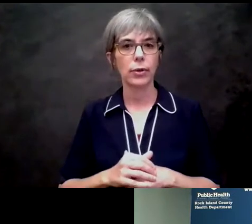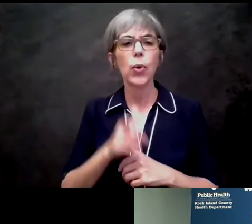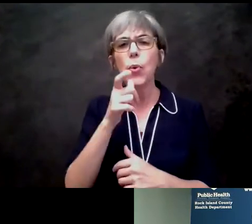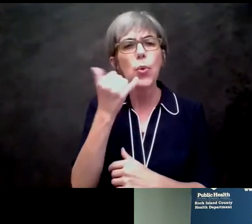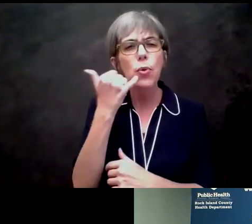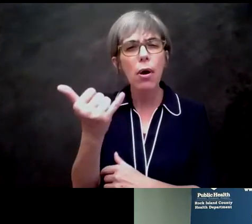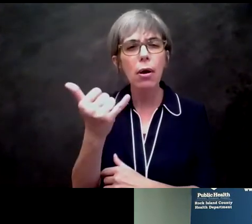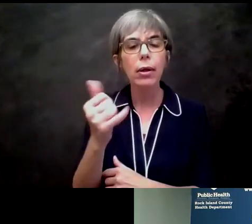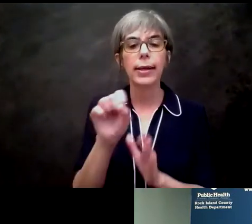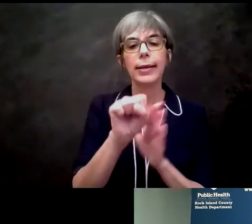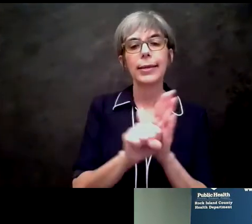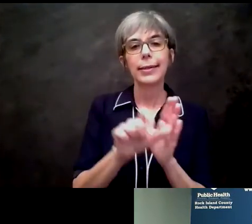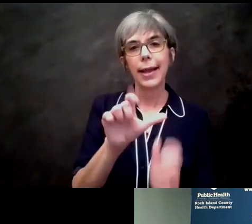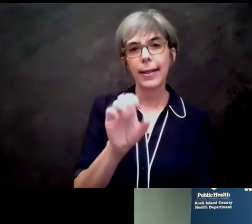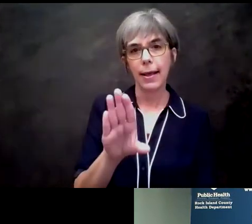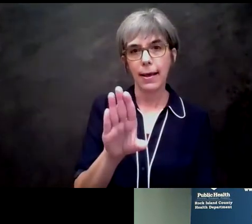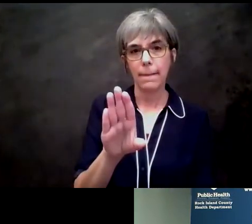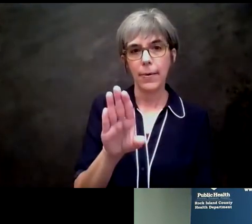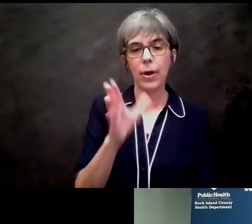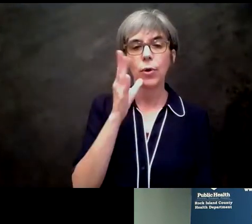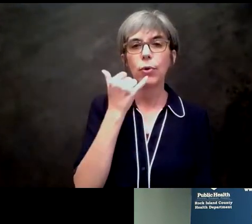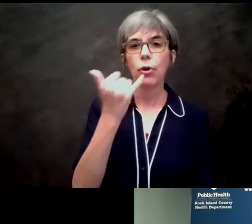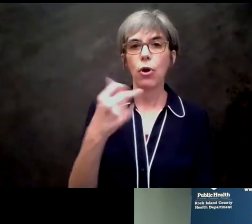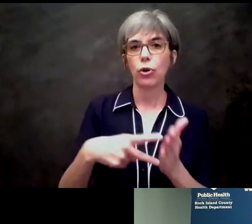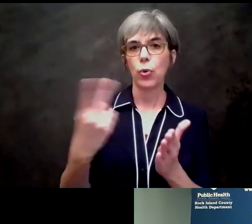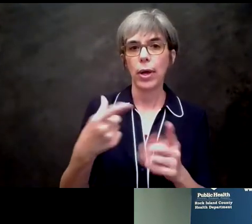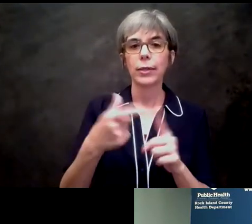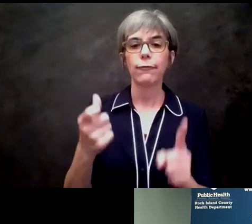tested patients twice from this phone number,